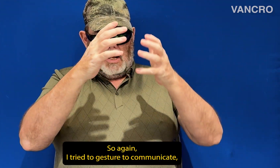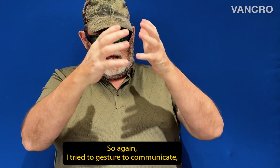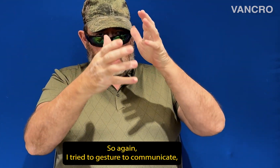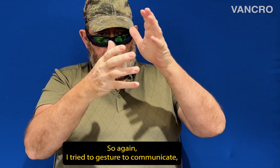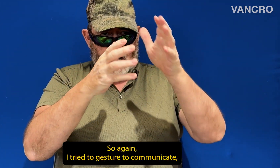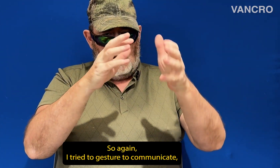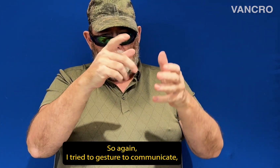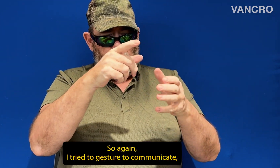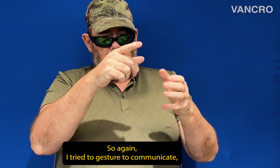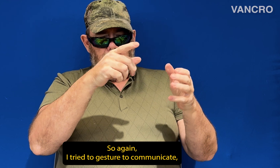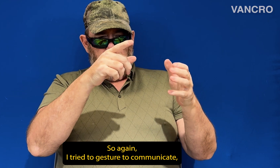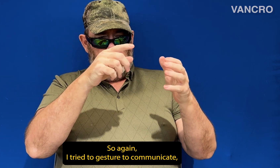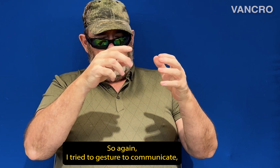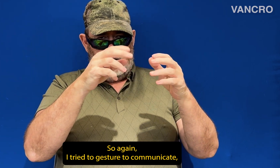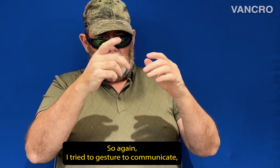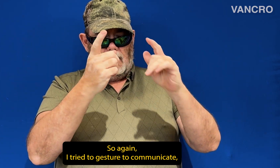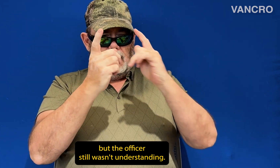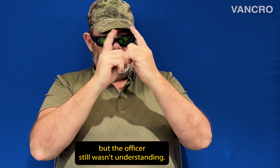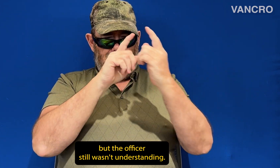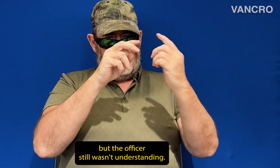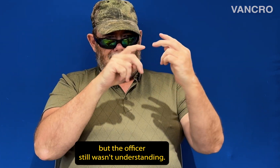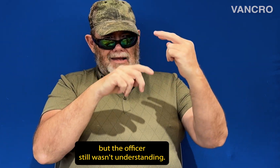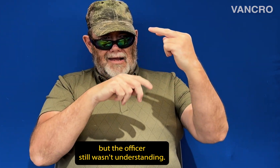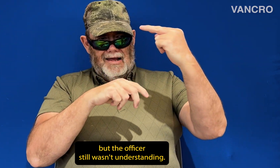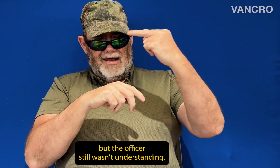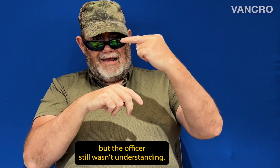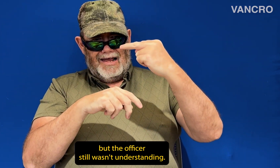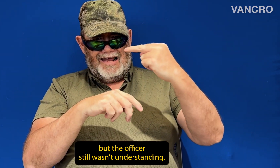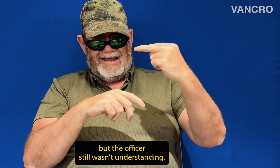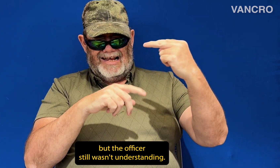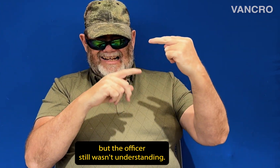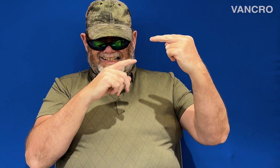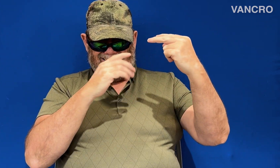So again, I tried to gesture to communicate, but the officer still wasn't understanding.